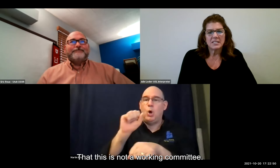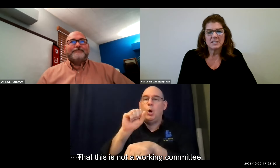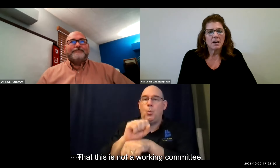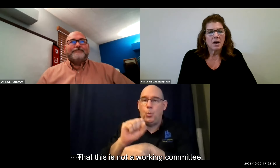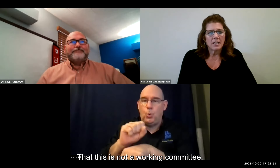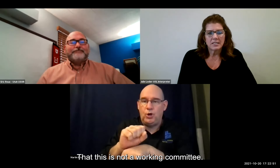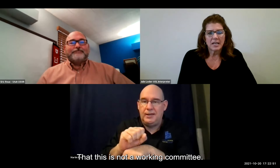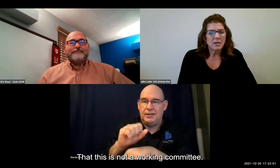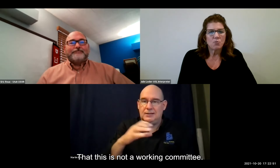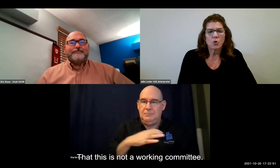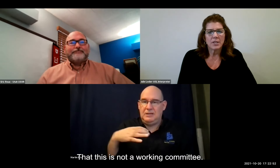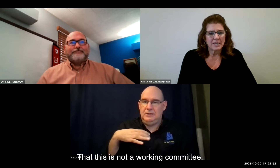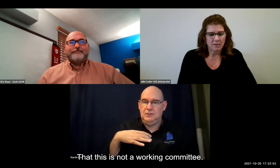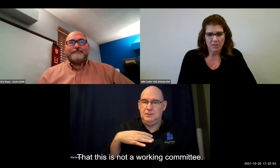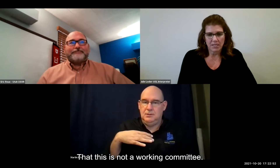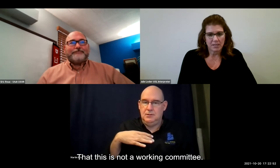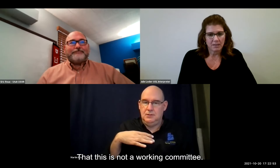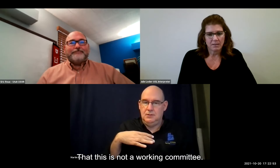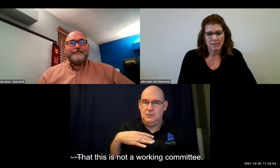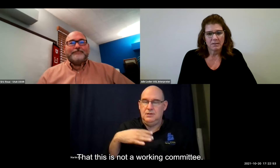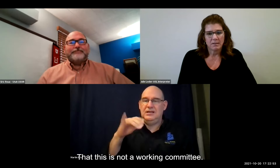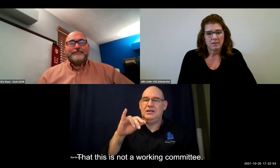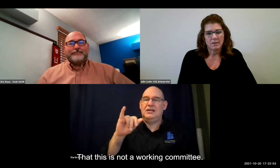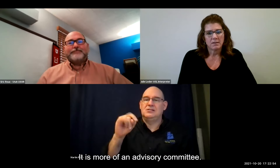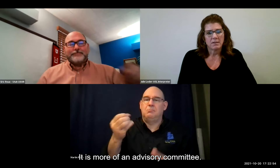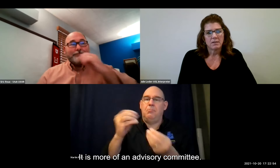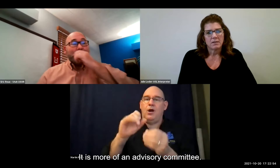that this is not a working committee.